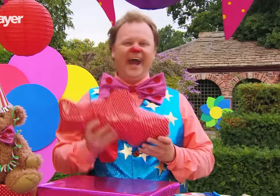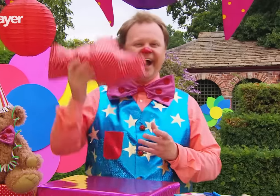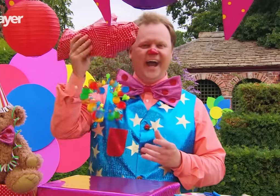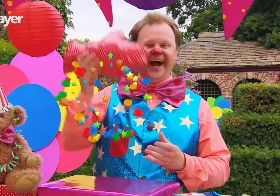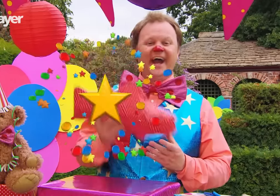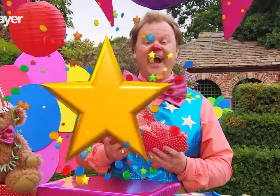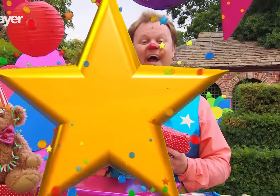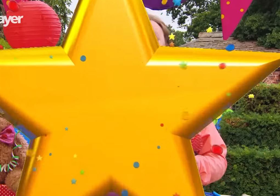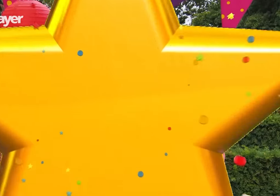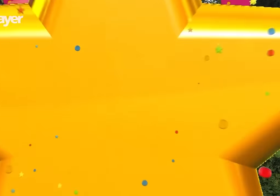Mr. Tumble.